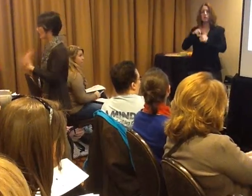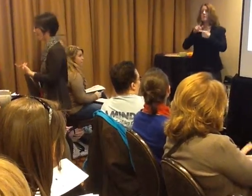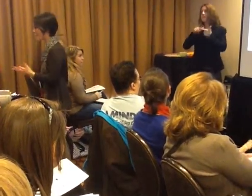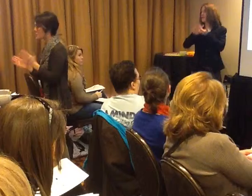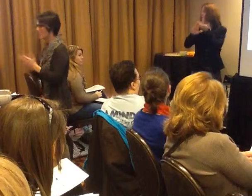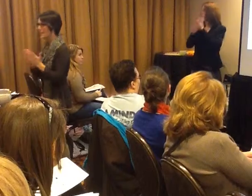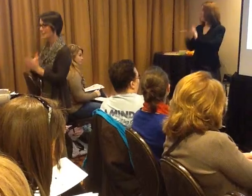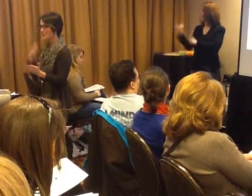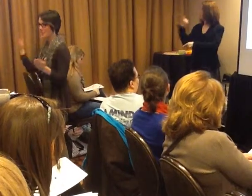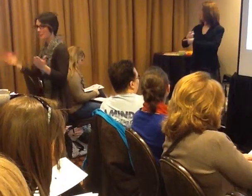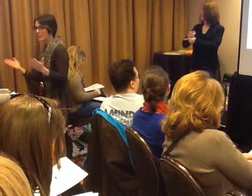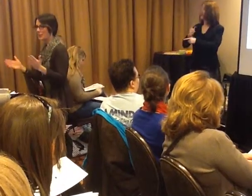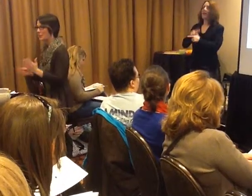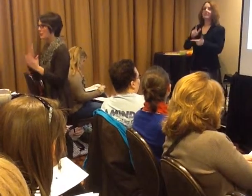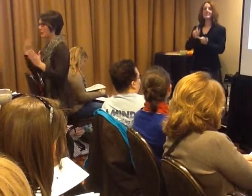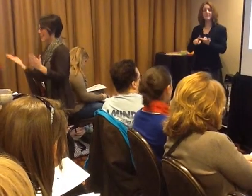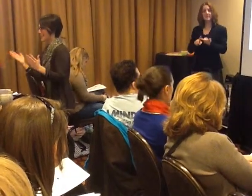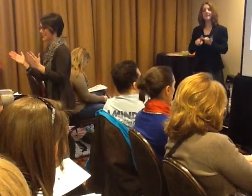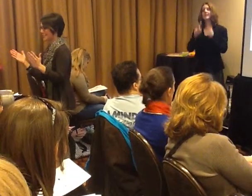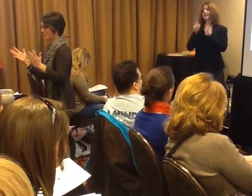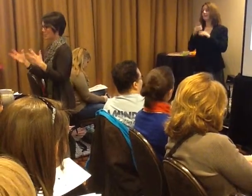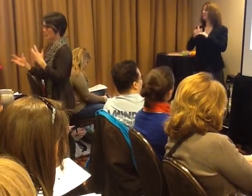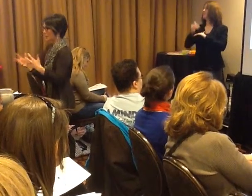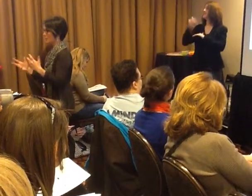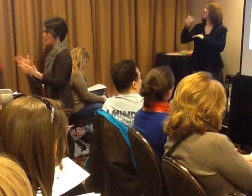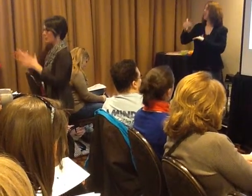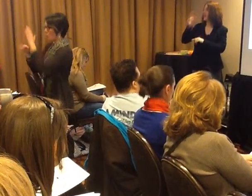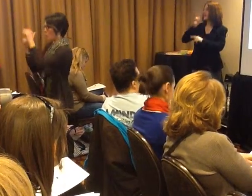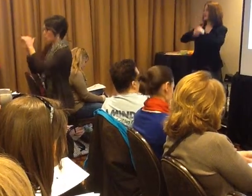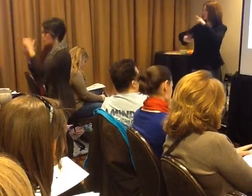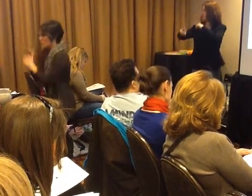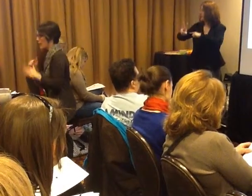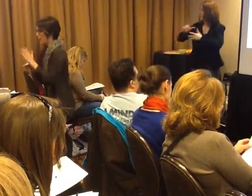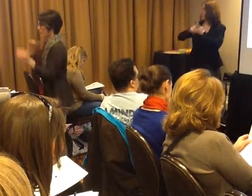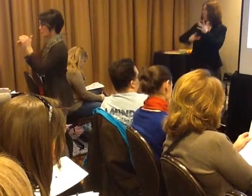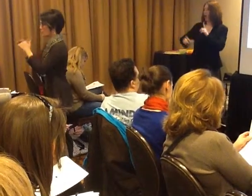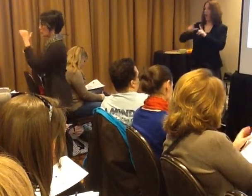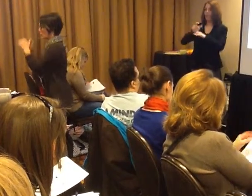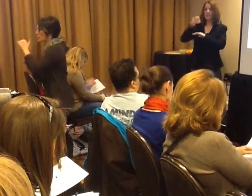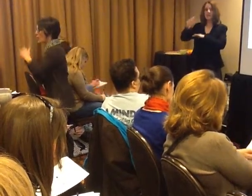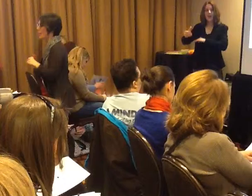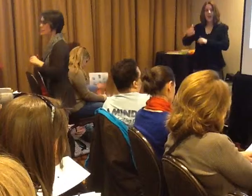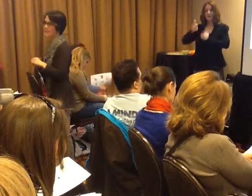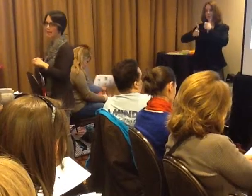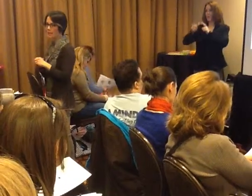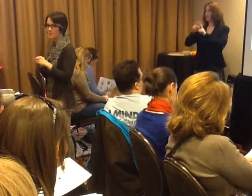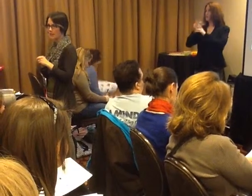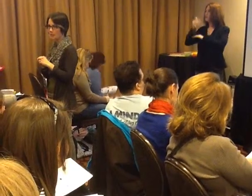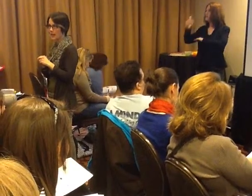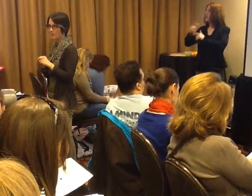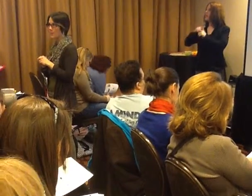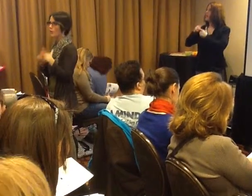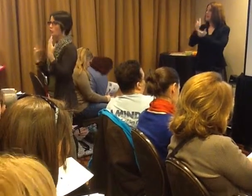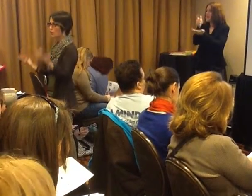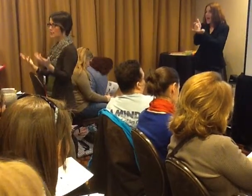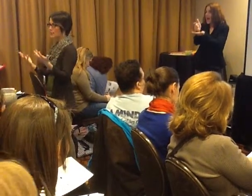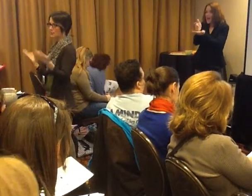be correct. So then it gives them, the next predictive, which word do you want next and which word do you want next, and it helps give